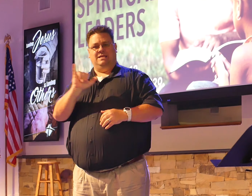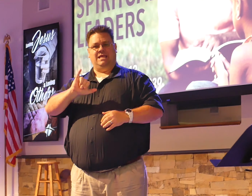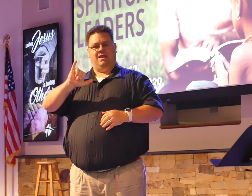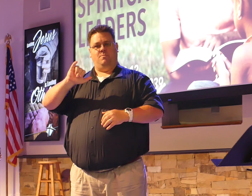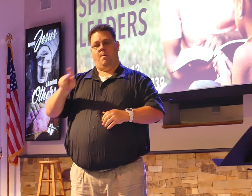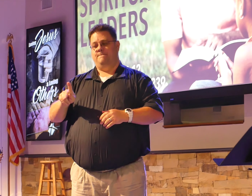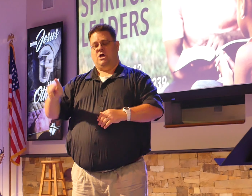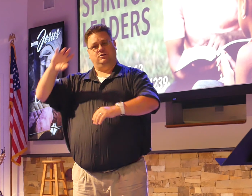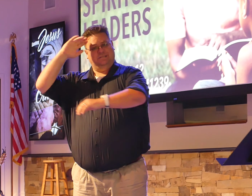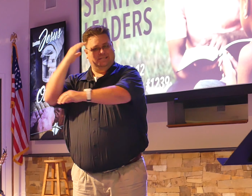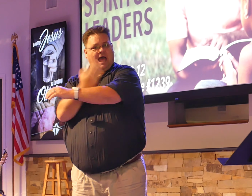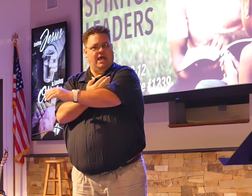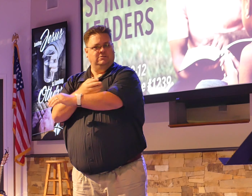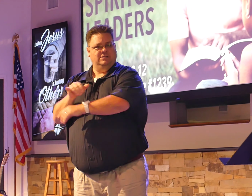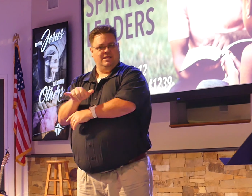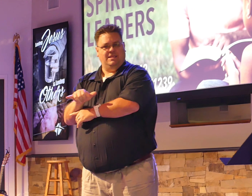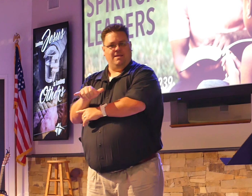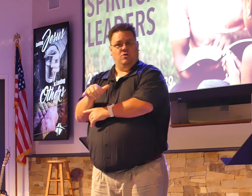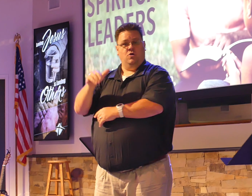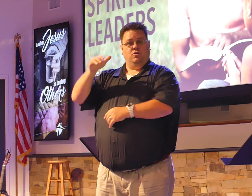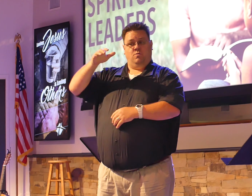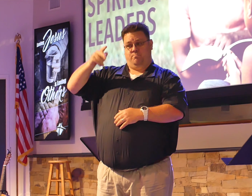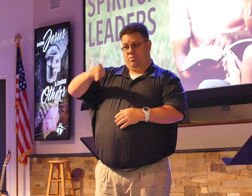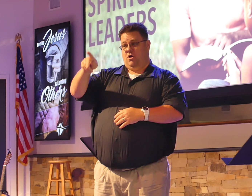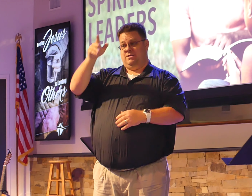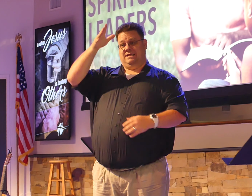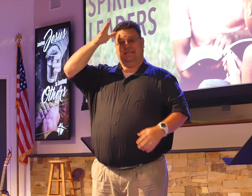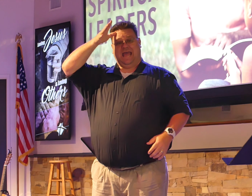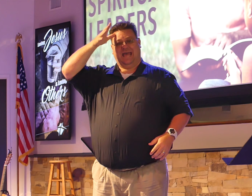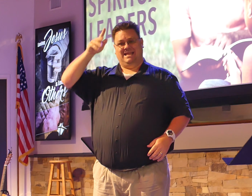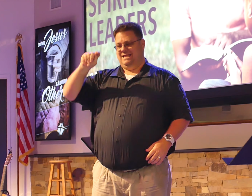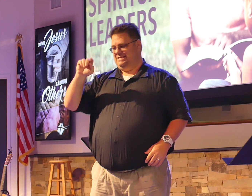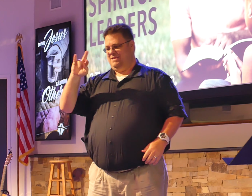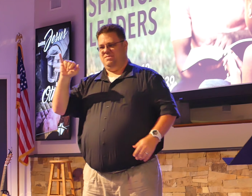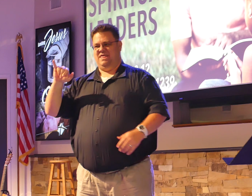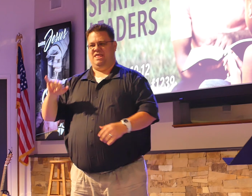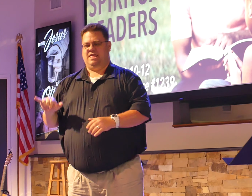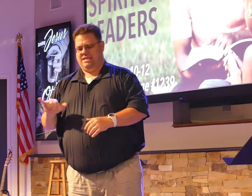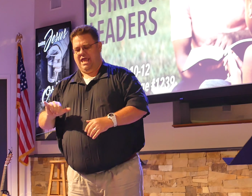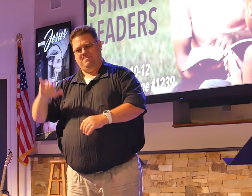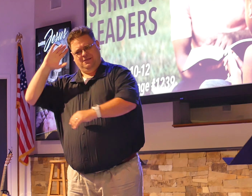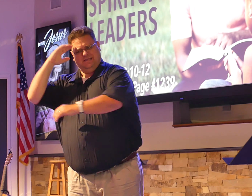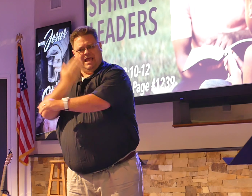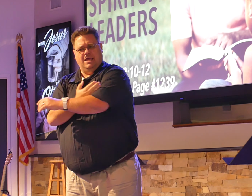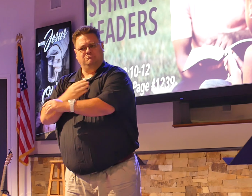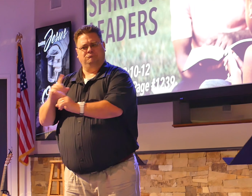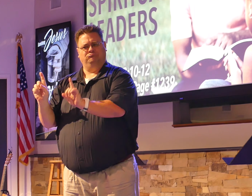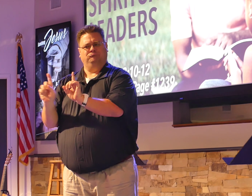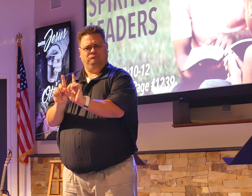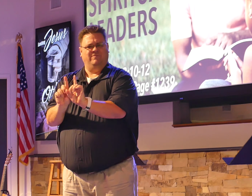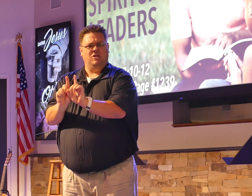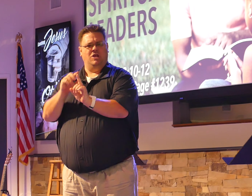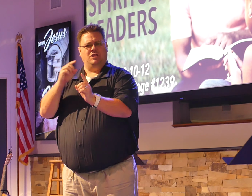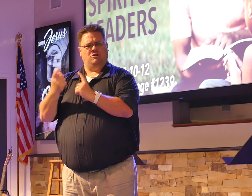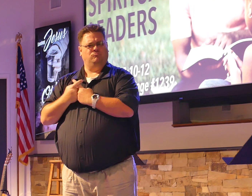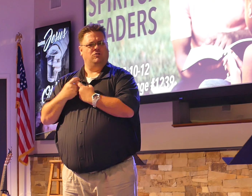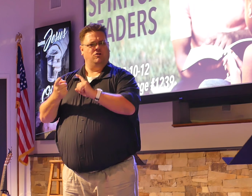And, you know, Paul was like a dad to Timothy. They had a very close relationship. And Timothy knew that Paul